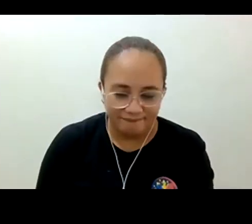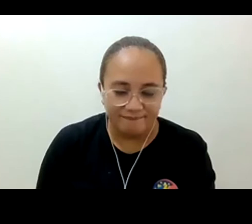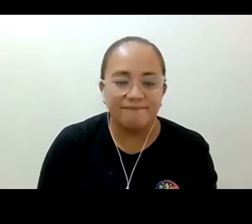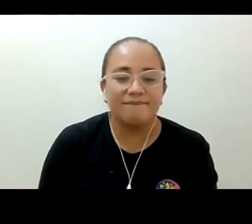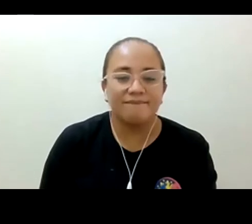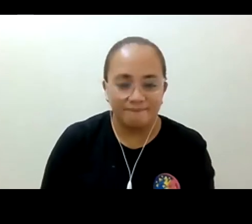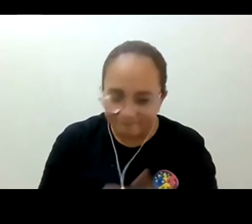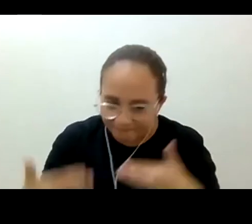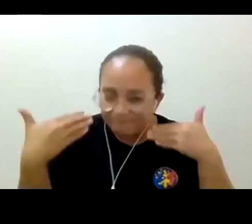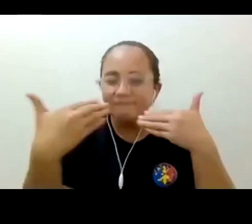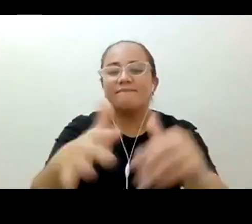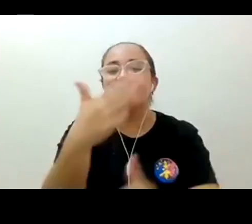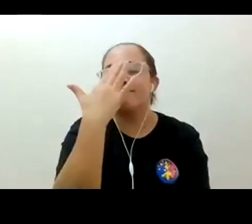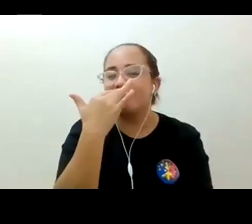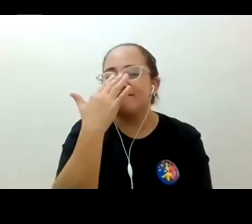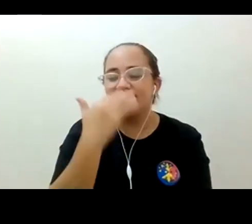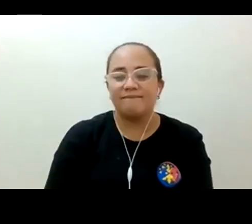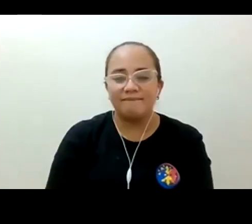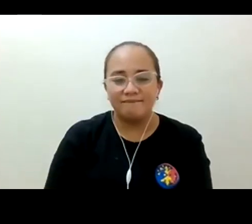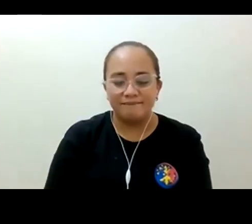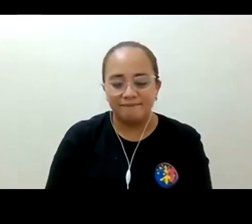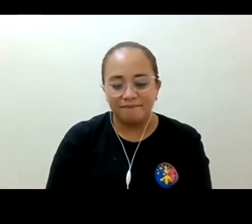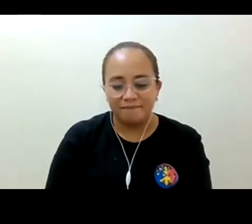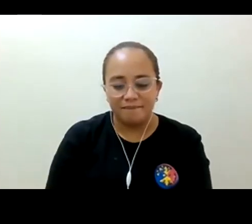Okay, go ahead, Nat.